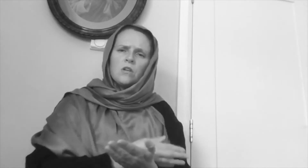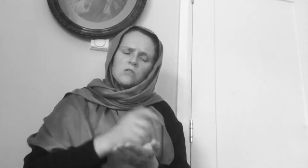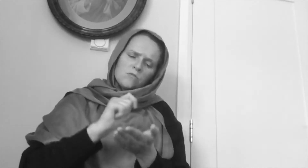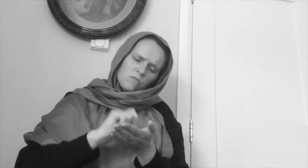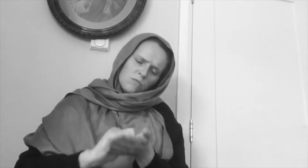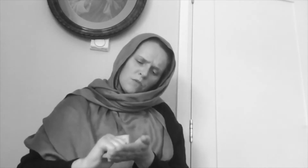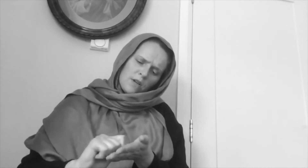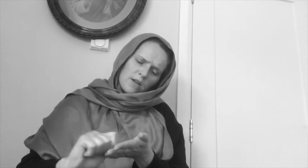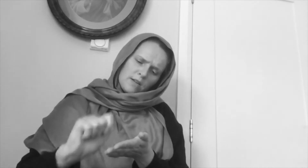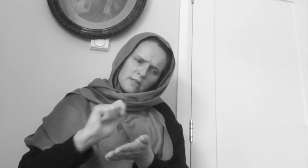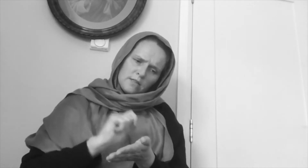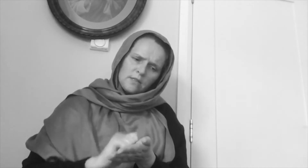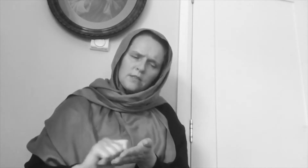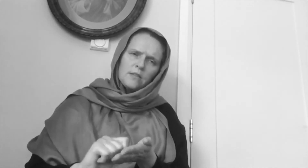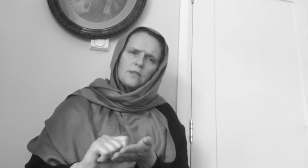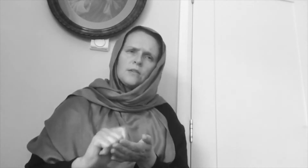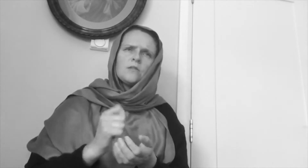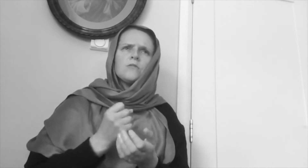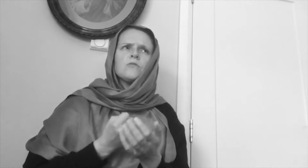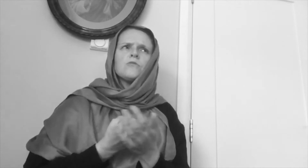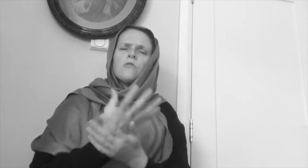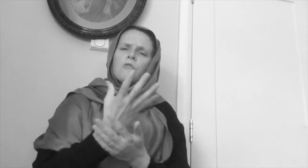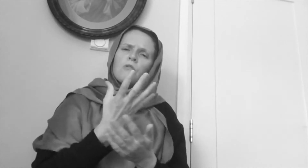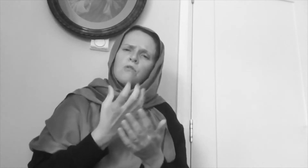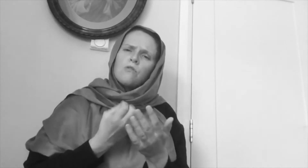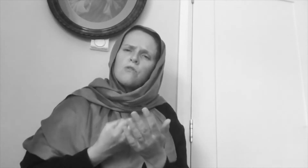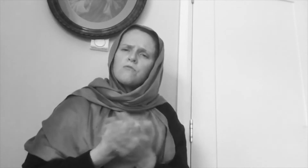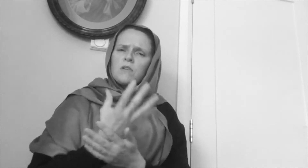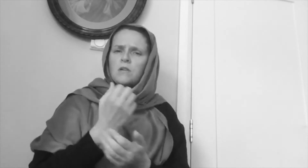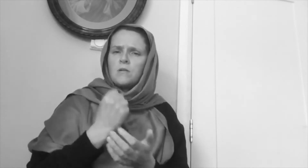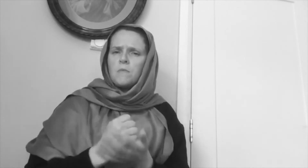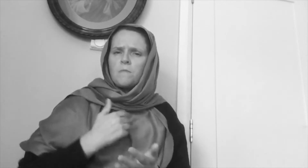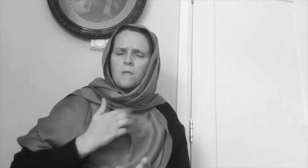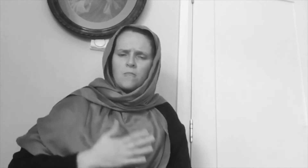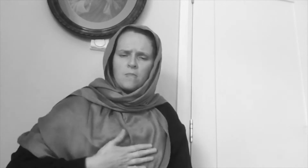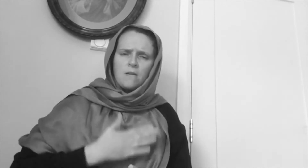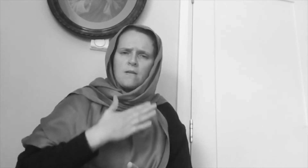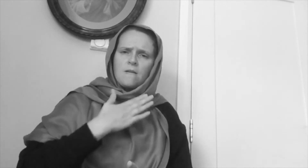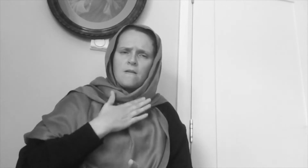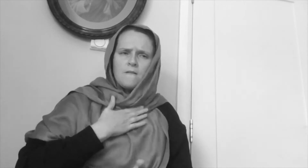I start writing the story of my life here on the island.